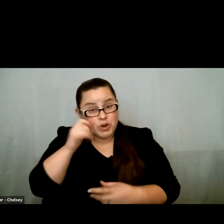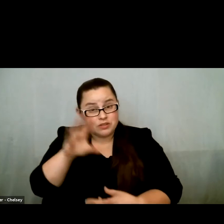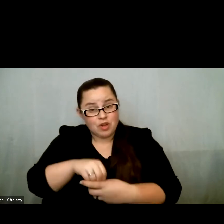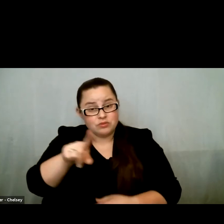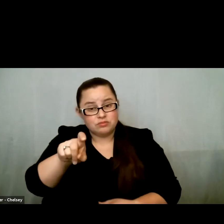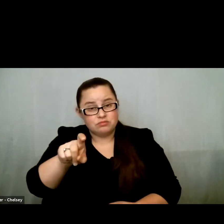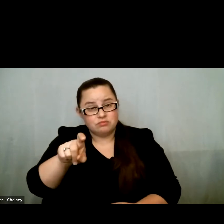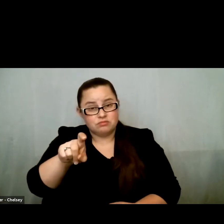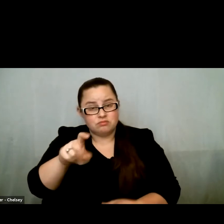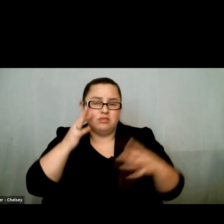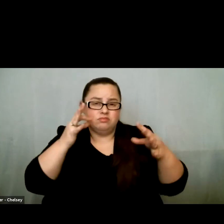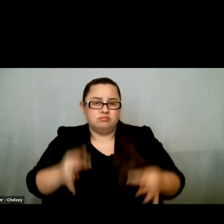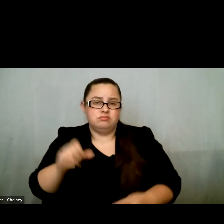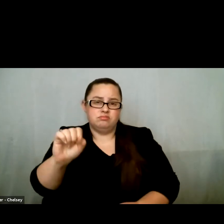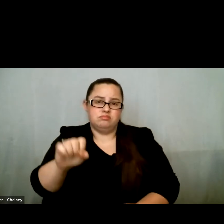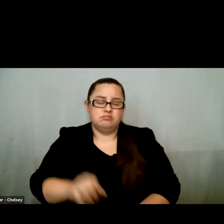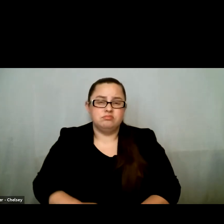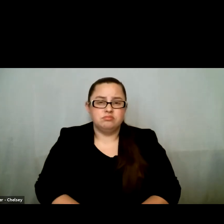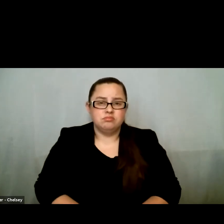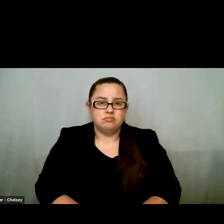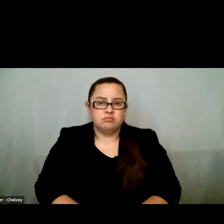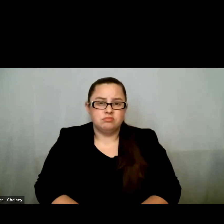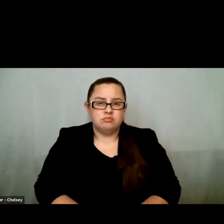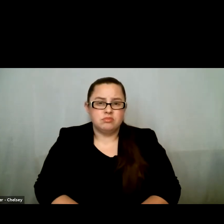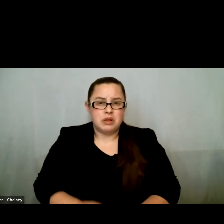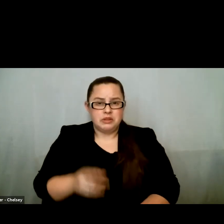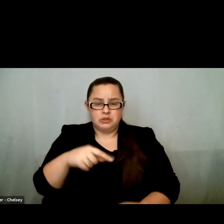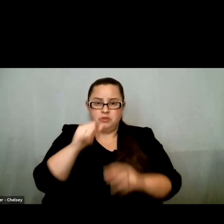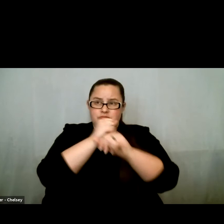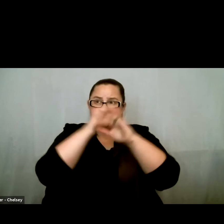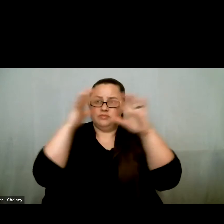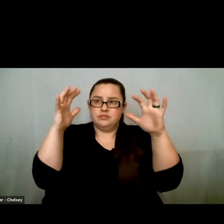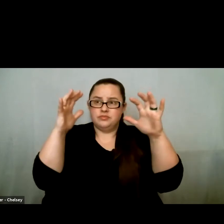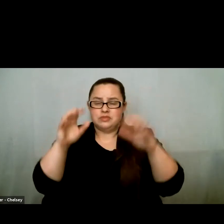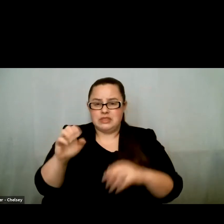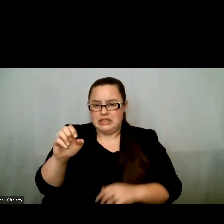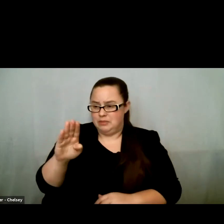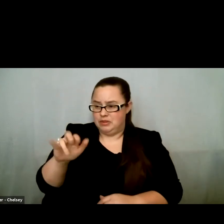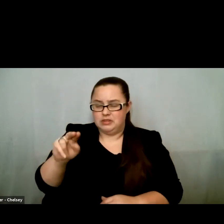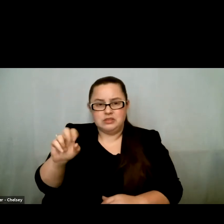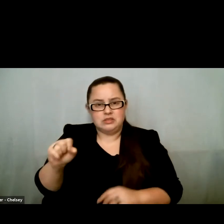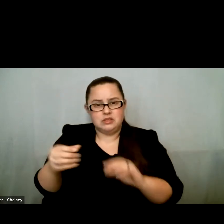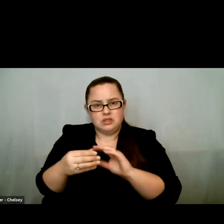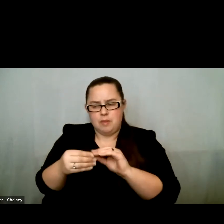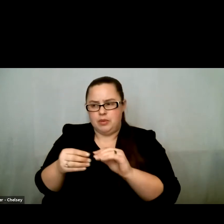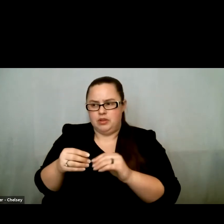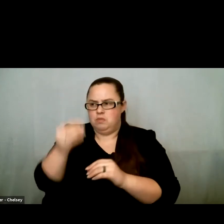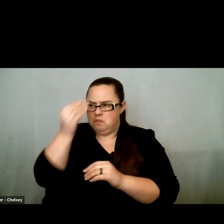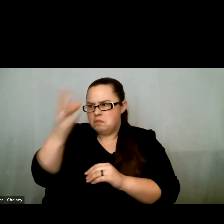think definitely so. Can you imagine Ron Evans saying that to another white